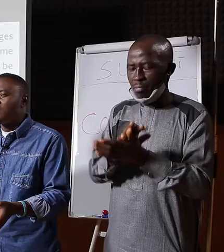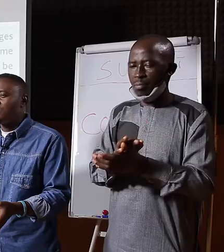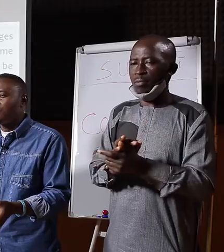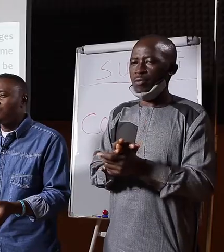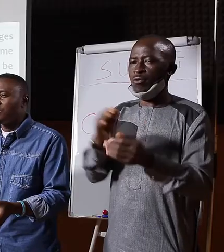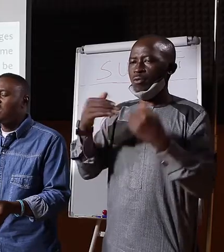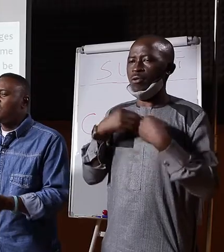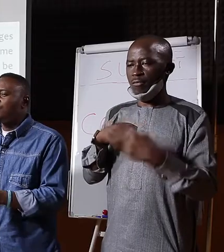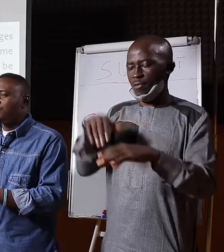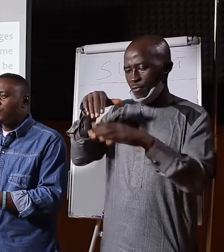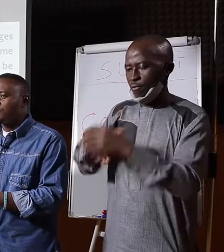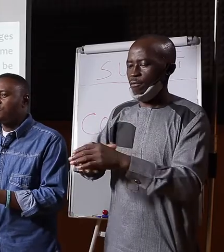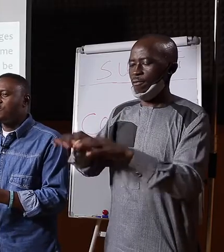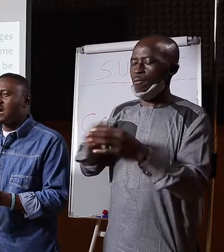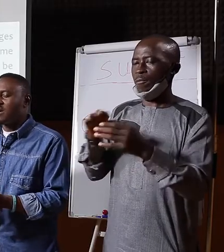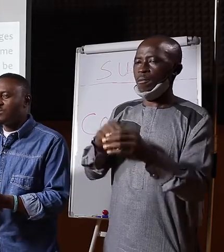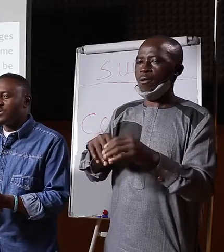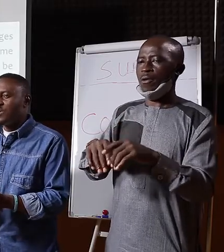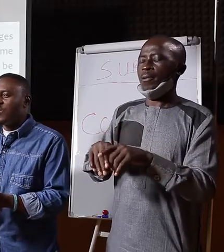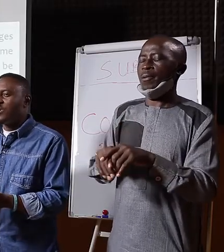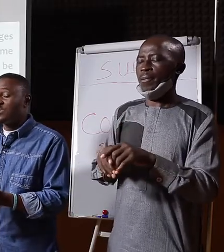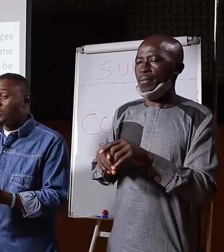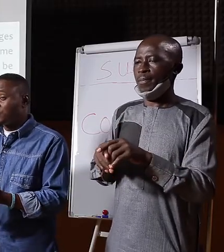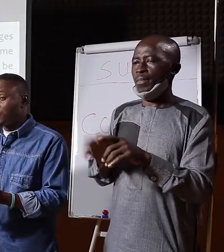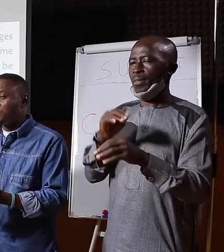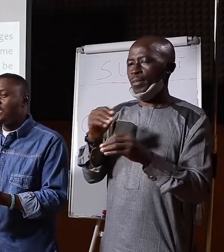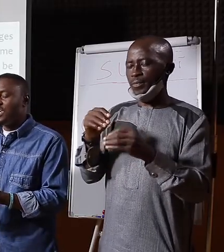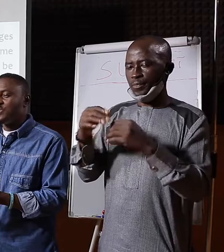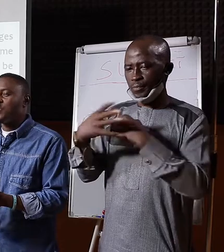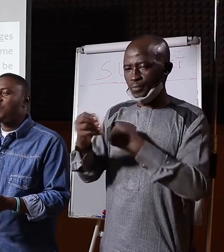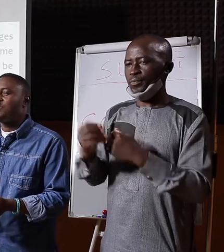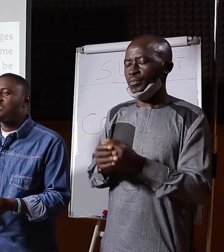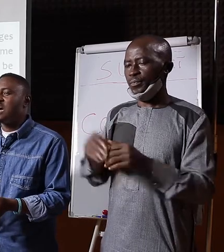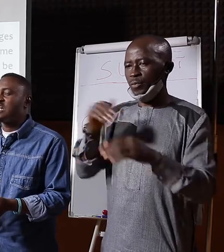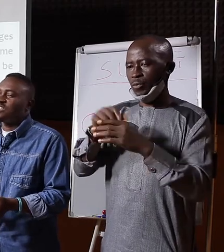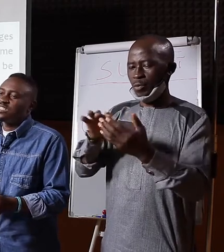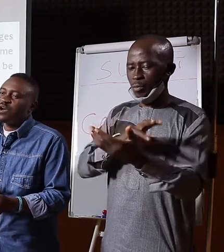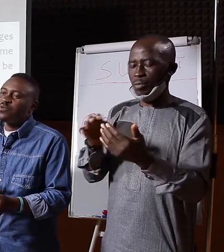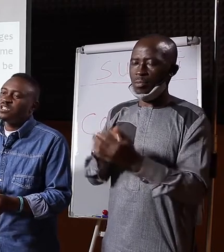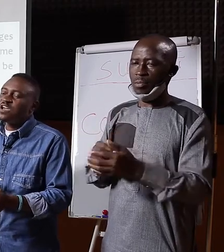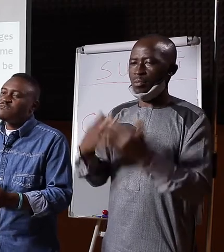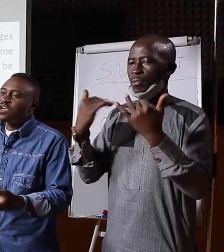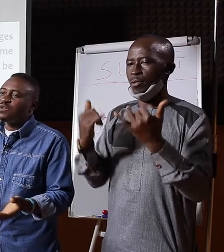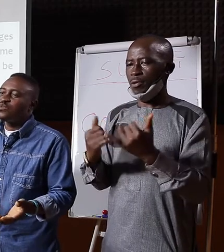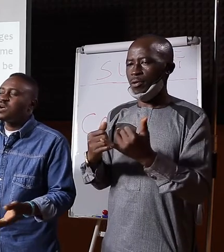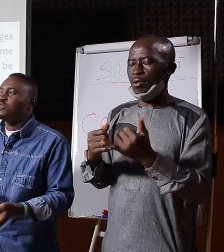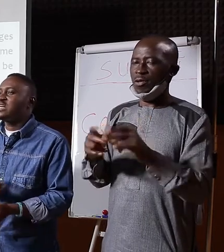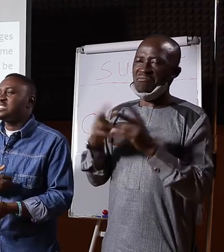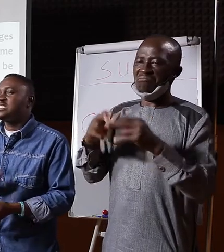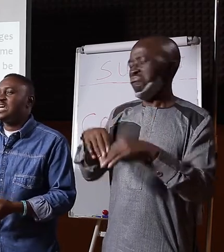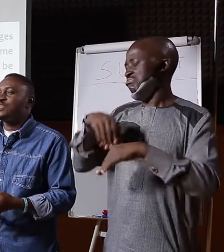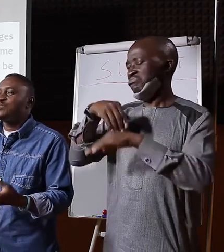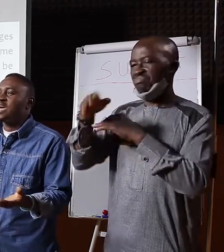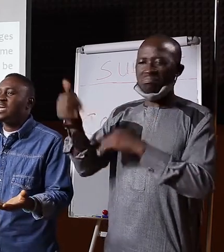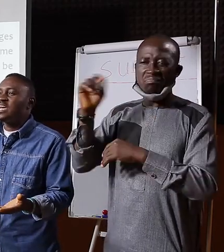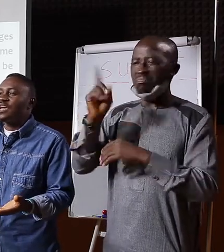you have it on a soft background or a soft copy in your computer, and it's now very mobile. You can